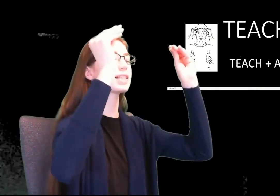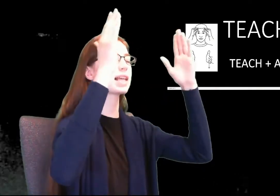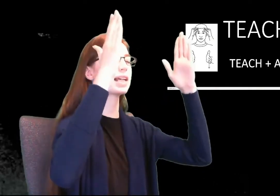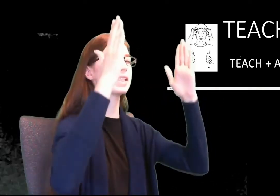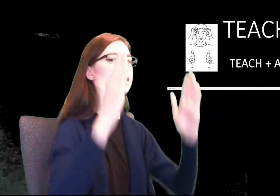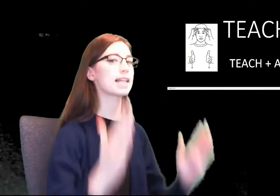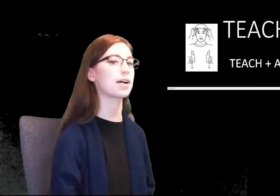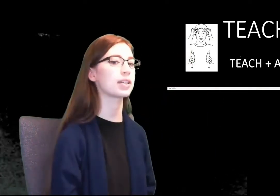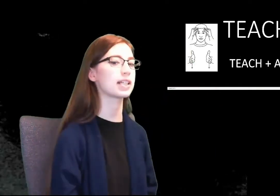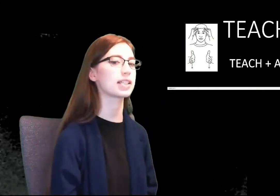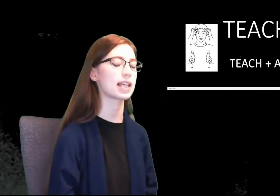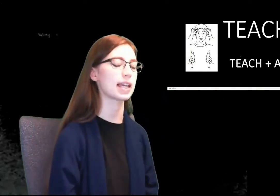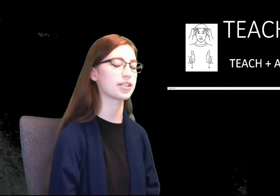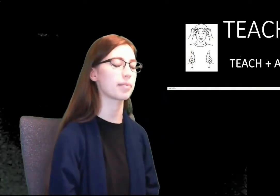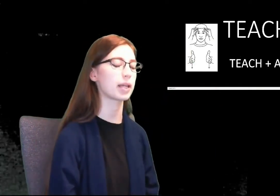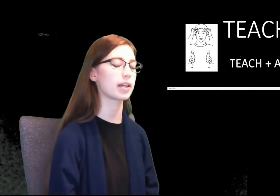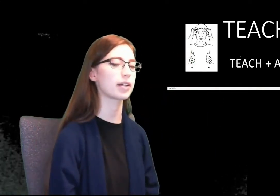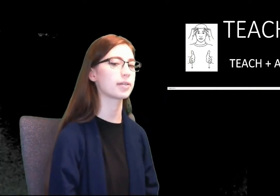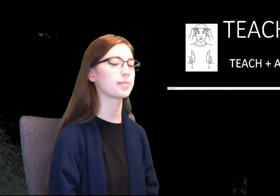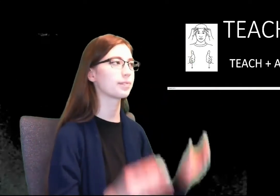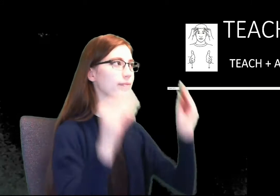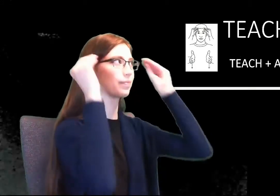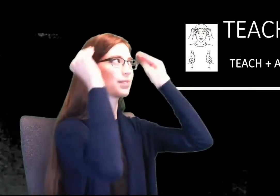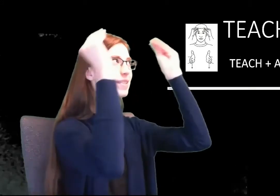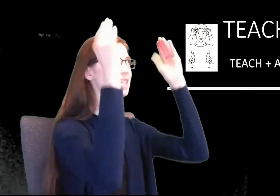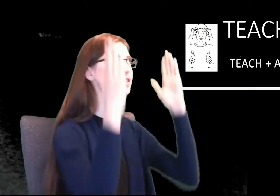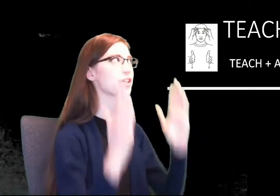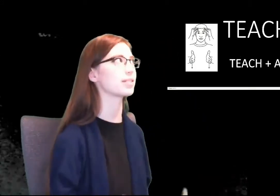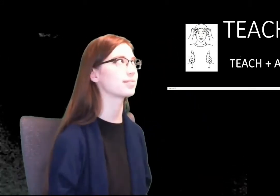and then down into the agent maker. Teacher.